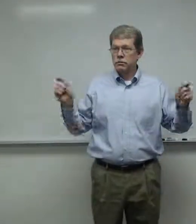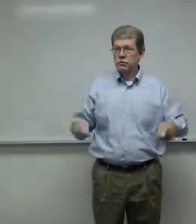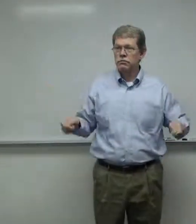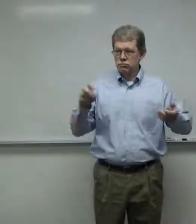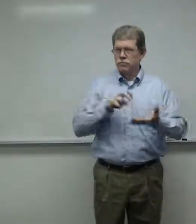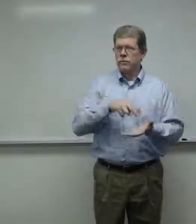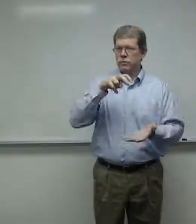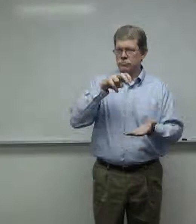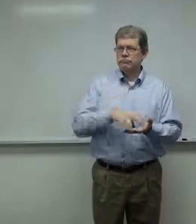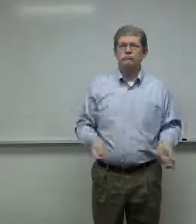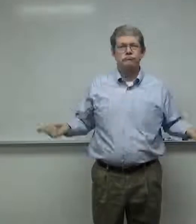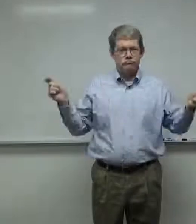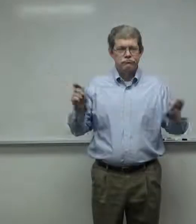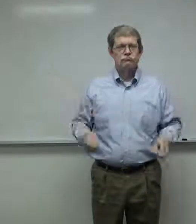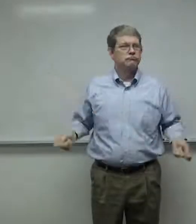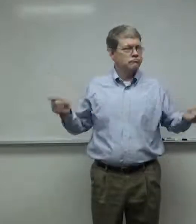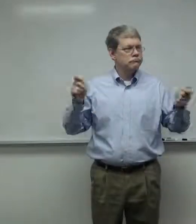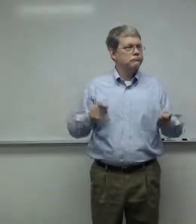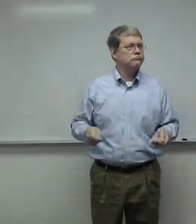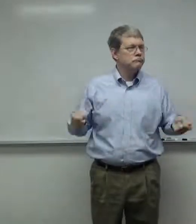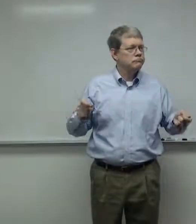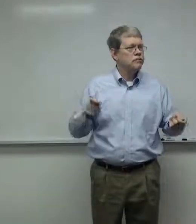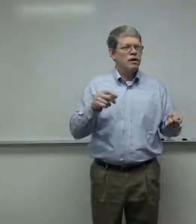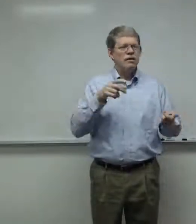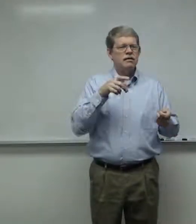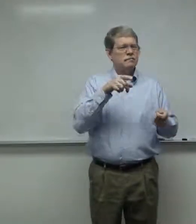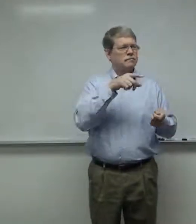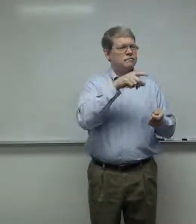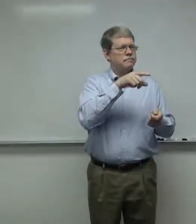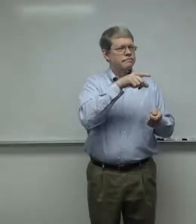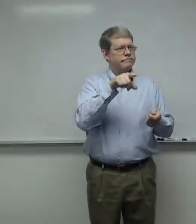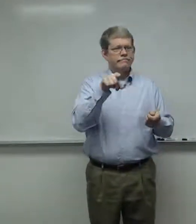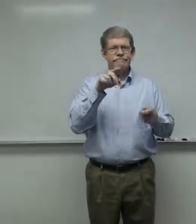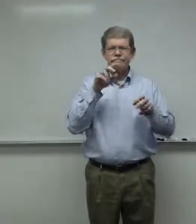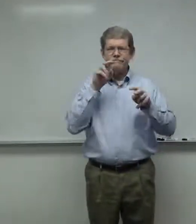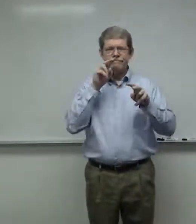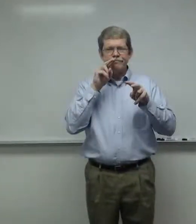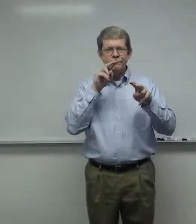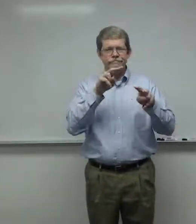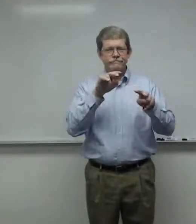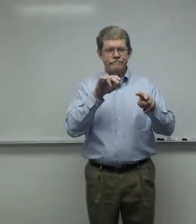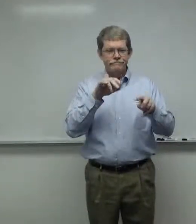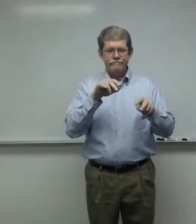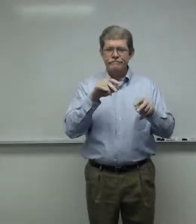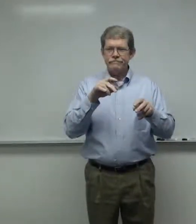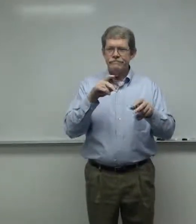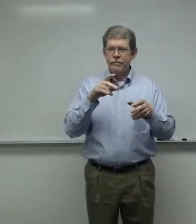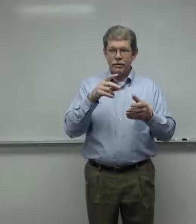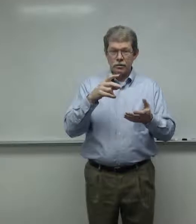Jump rope. You would do show the jumping, the rope movement, and then the jumping as